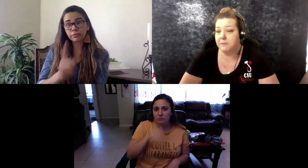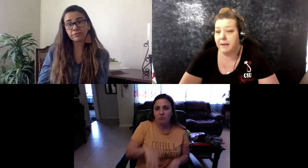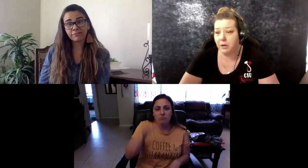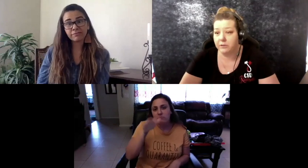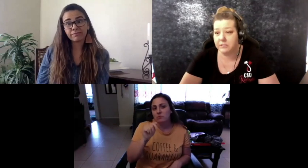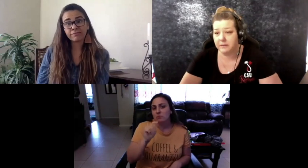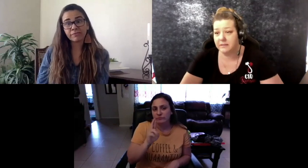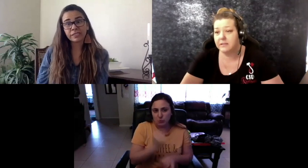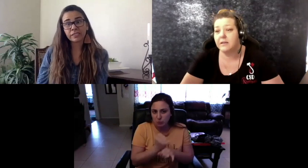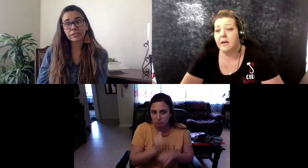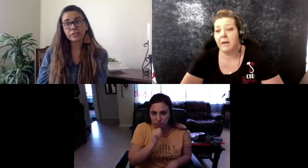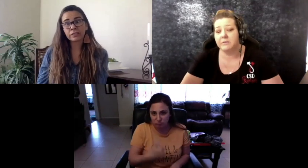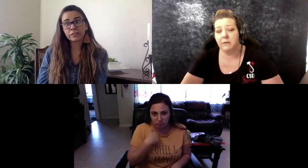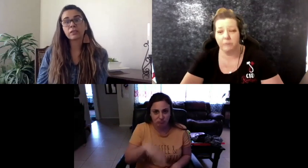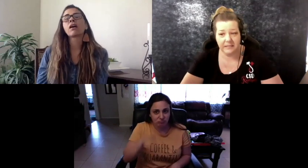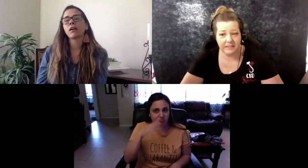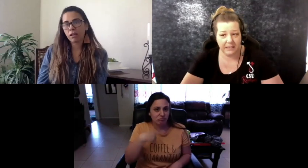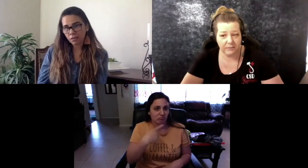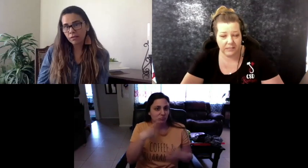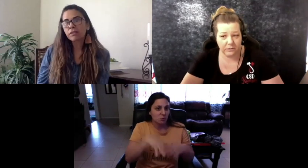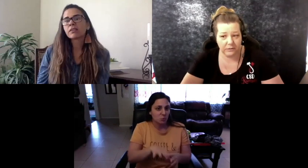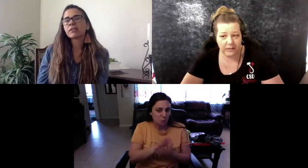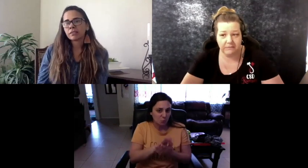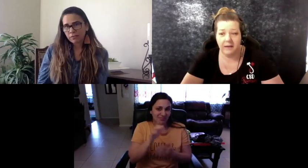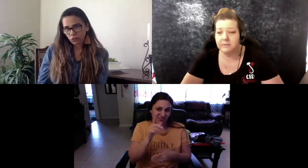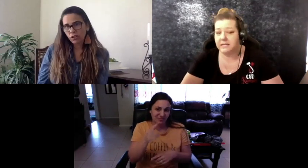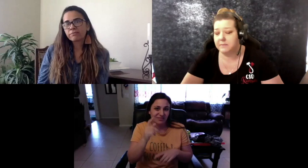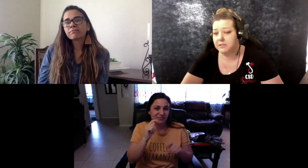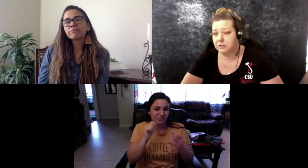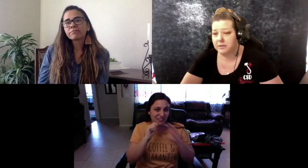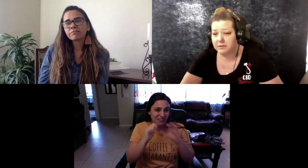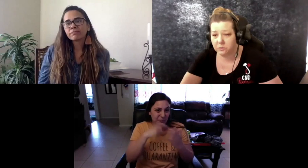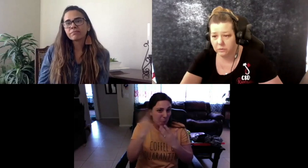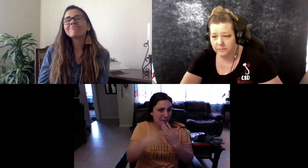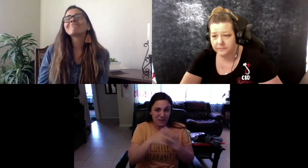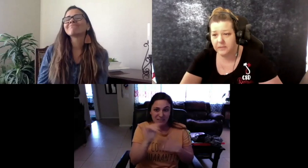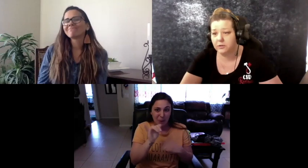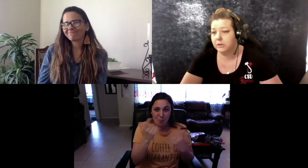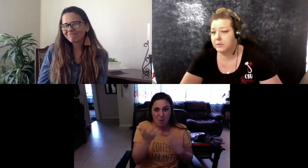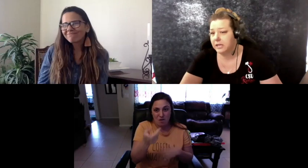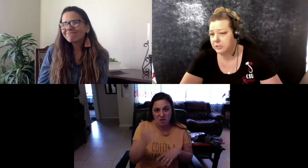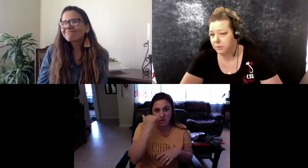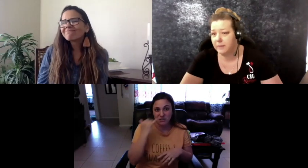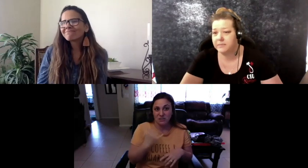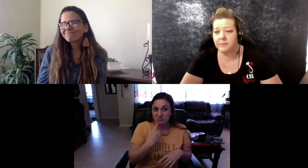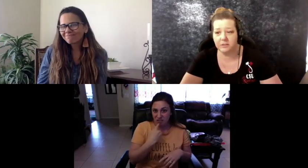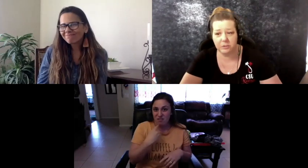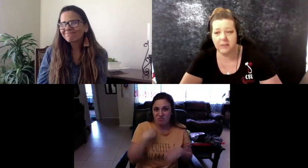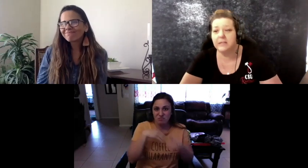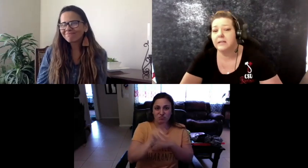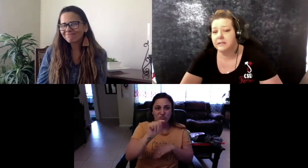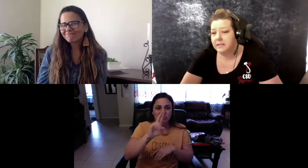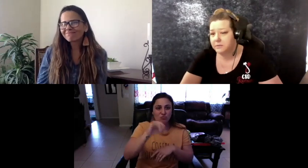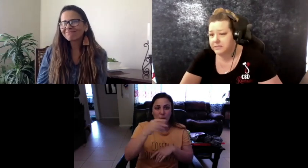for my own experience. I was not raised at the Riverside School for the Deaf. I was in a mainstream hearing school, a total communication program similar to